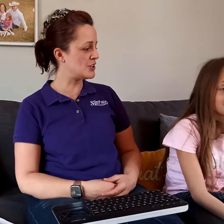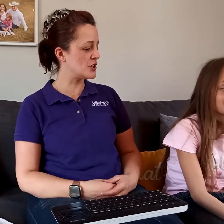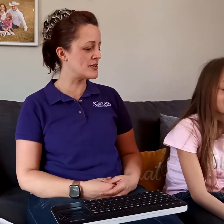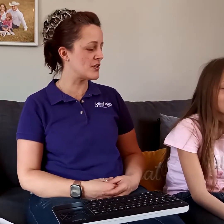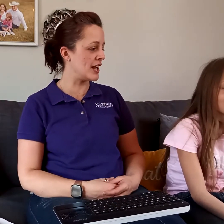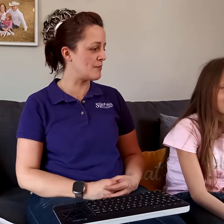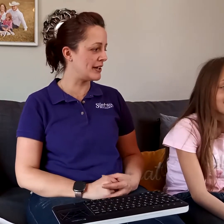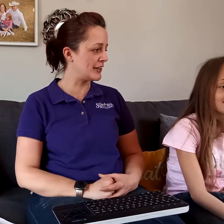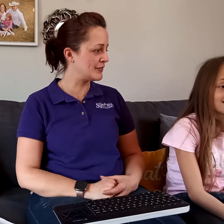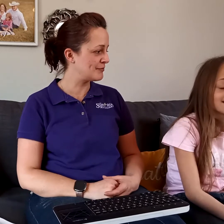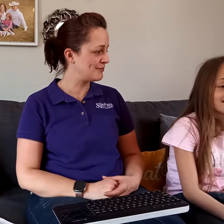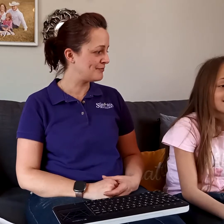us your name, my dear.